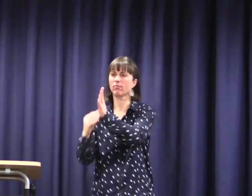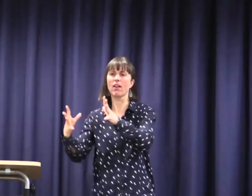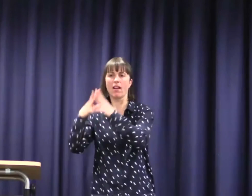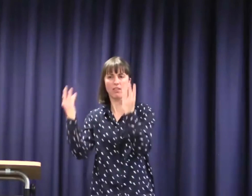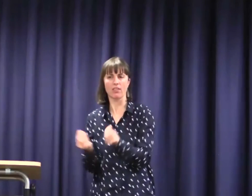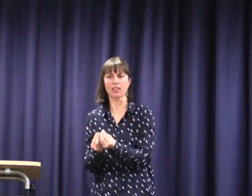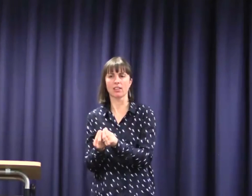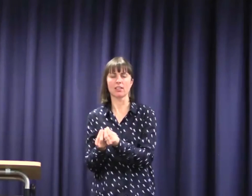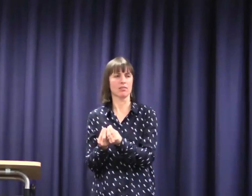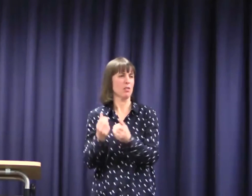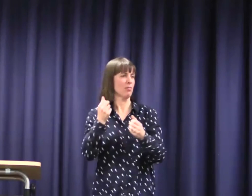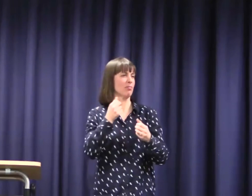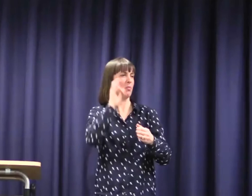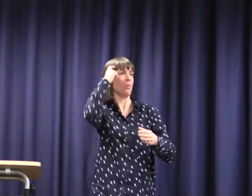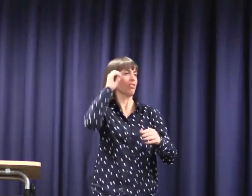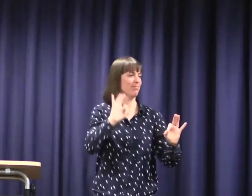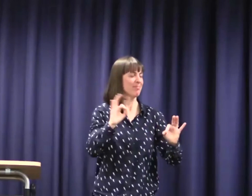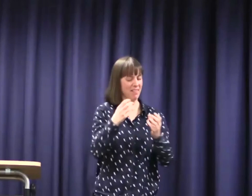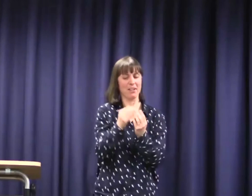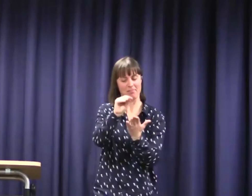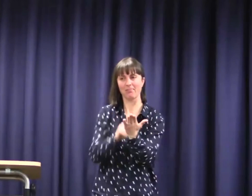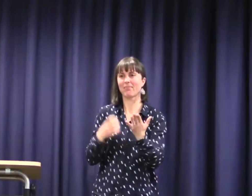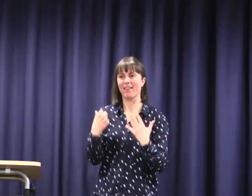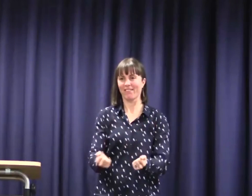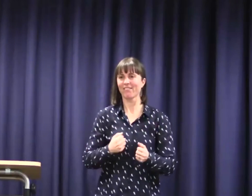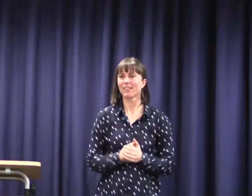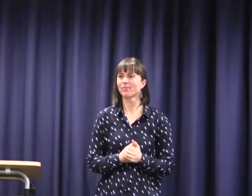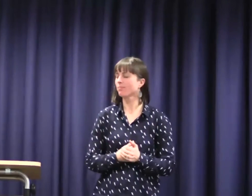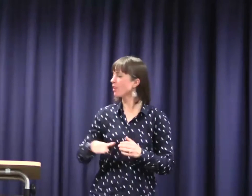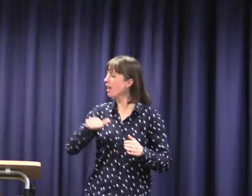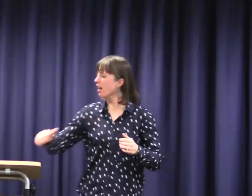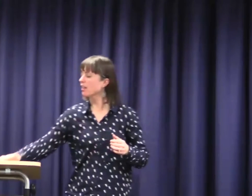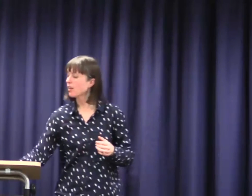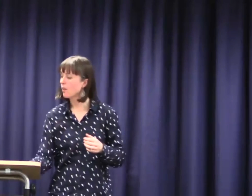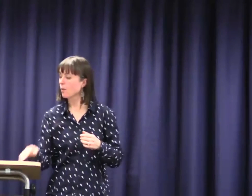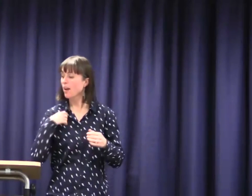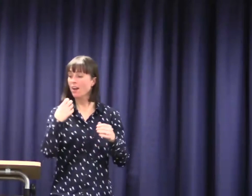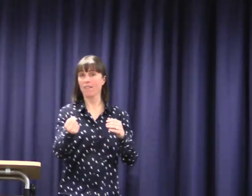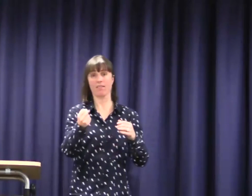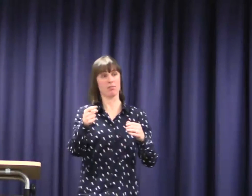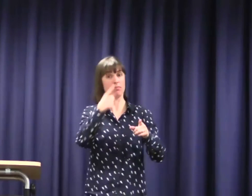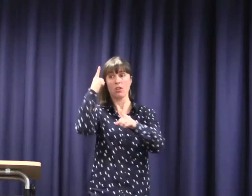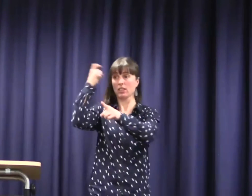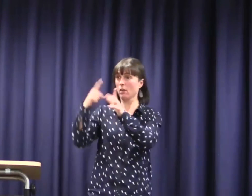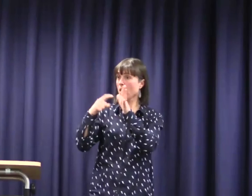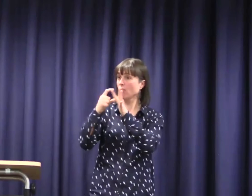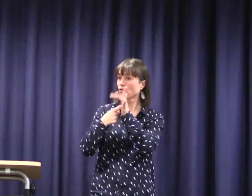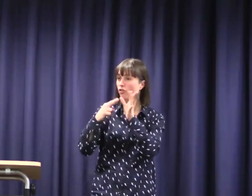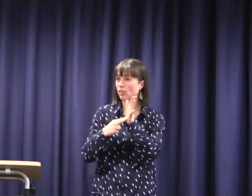don't, nothing's going to be forgotten. All the comments tonight will be remembered. We're noting them down.